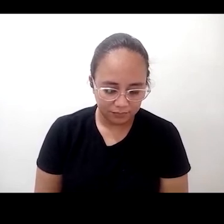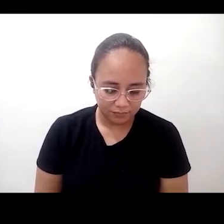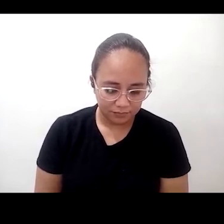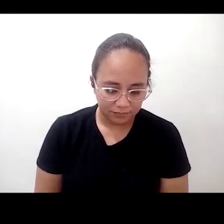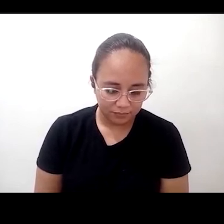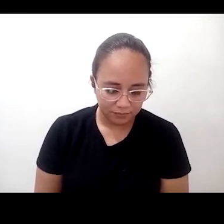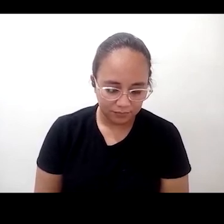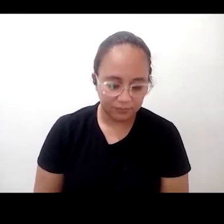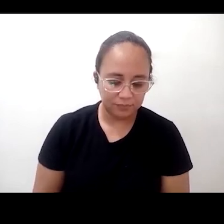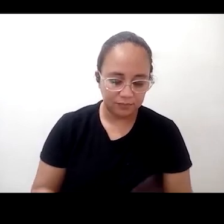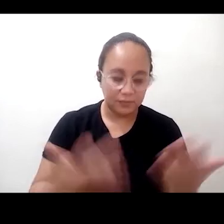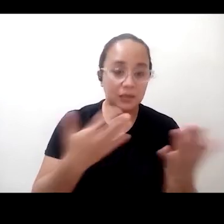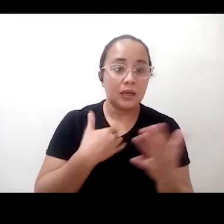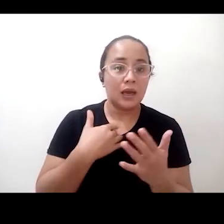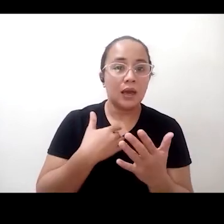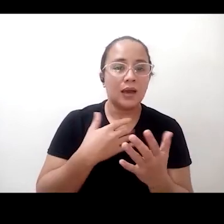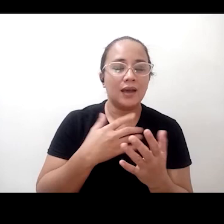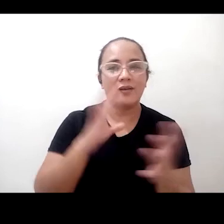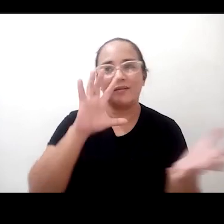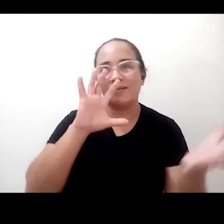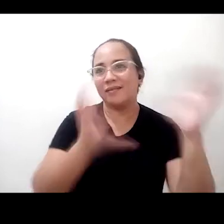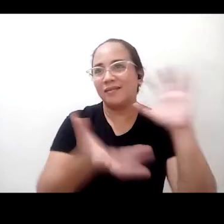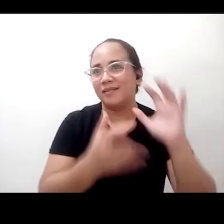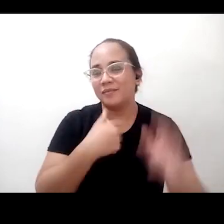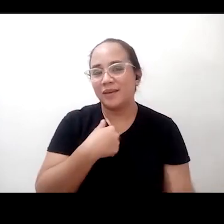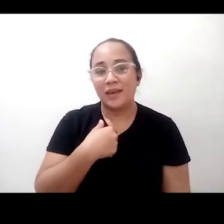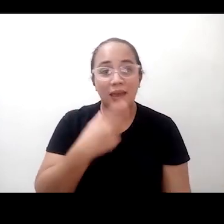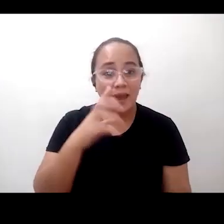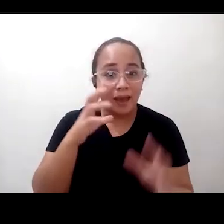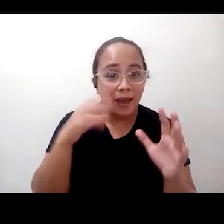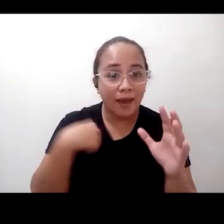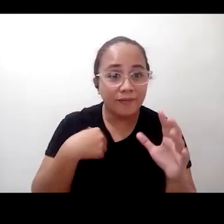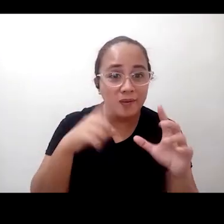and now I may have messed up. If you have a picture with three